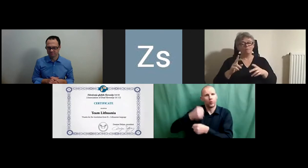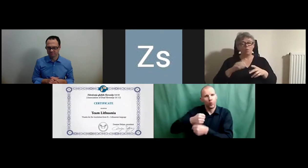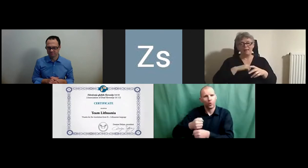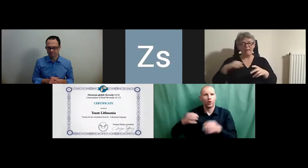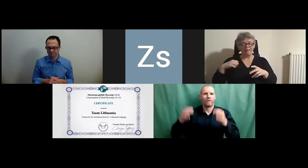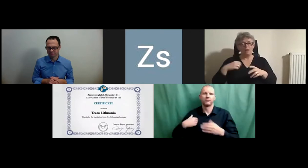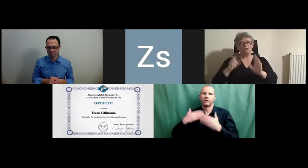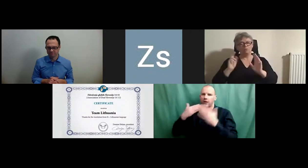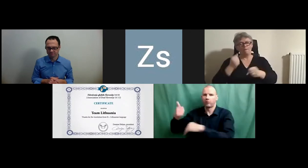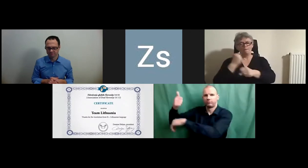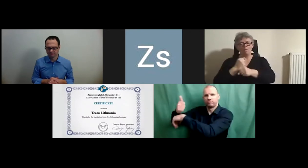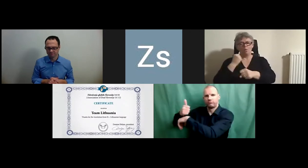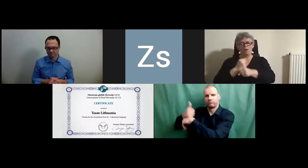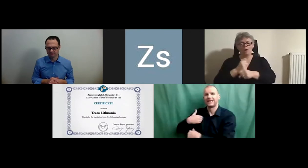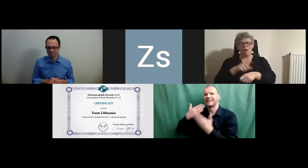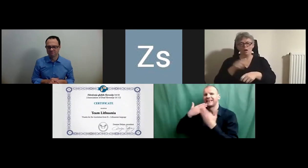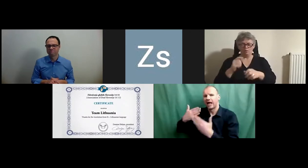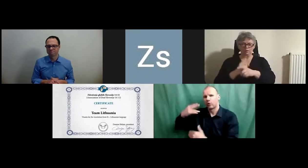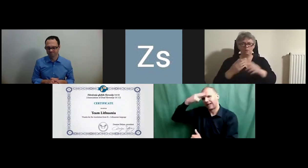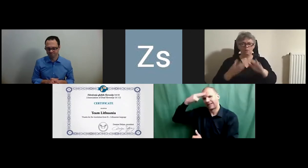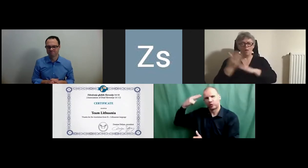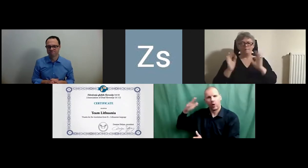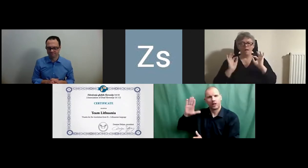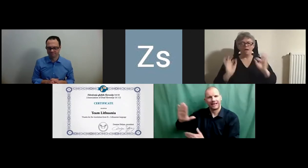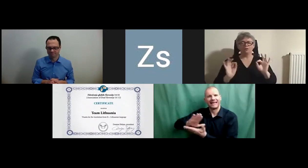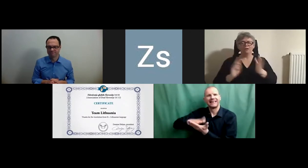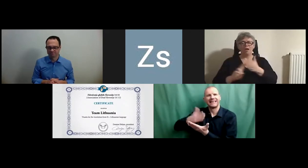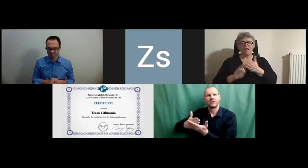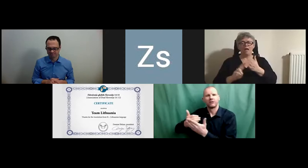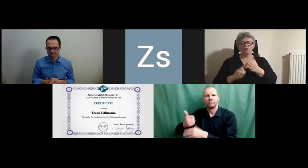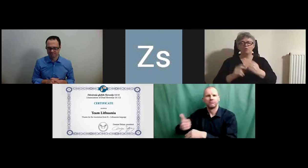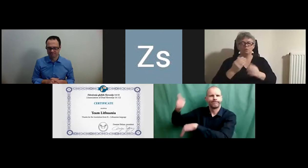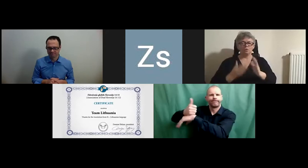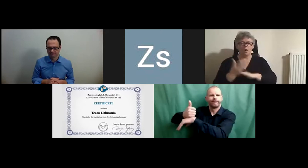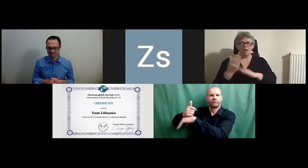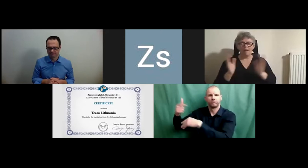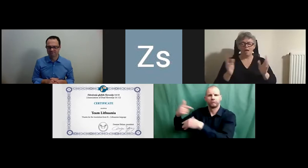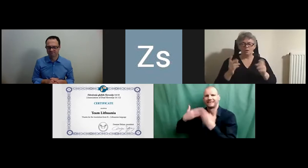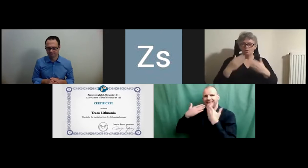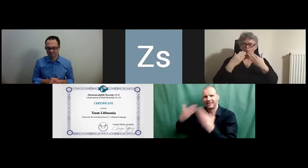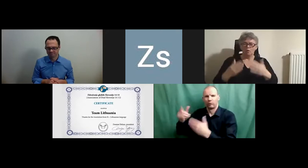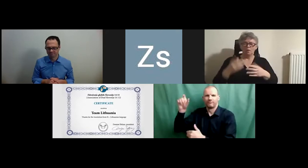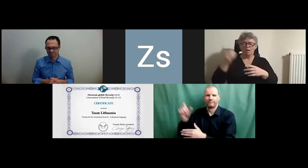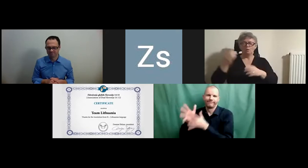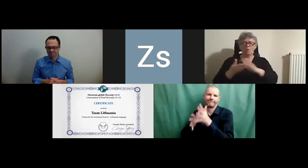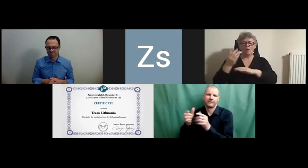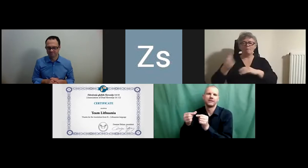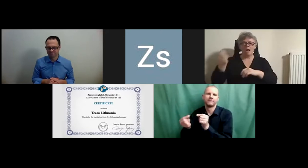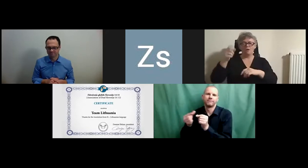paid. So I really thank the coordinator of the interpreting